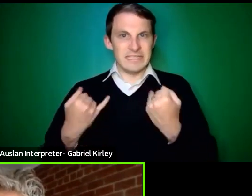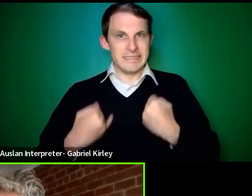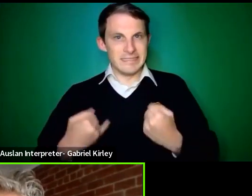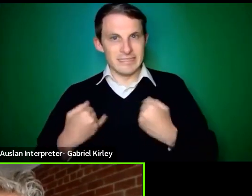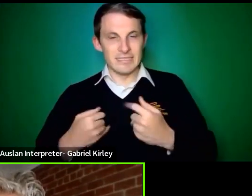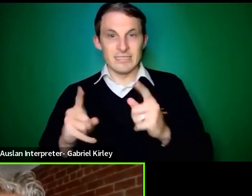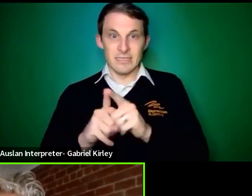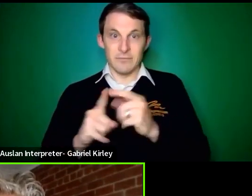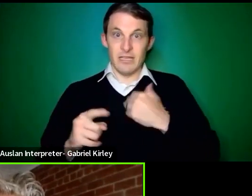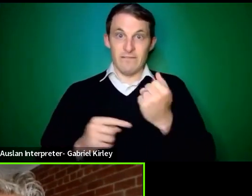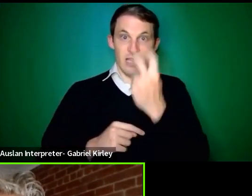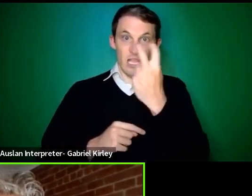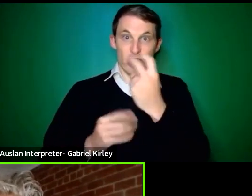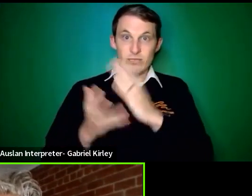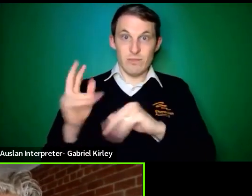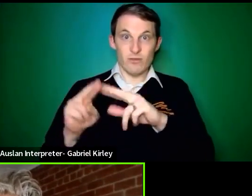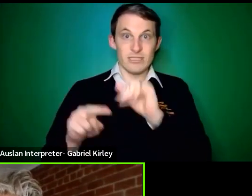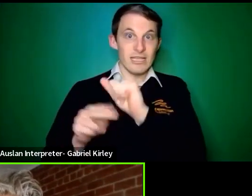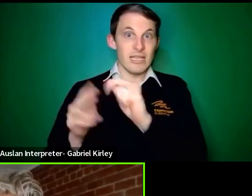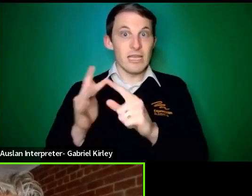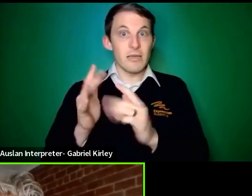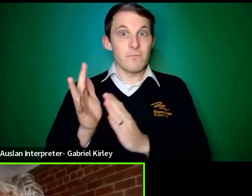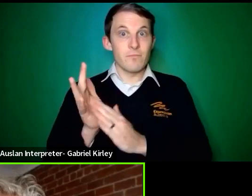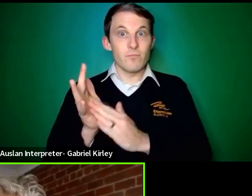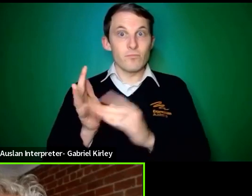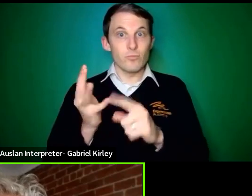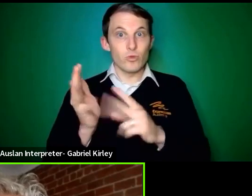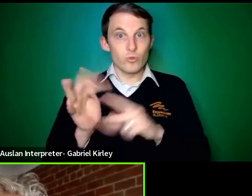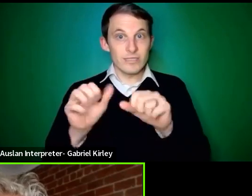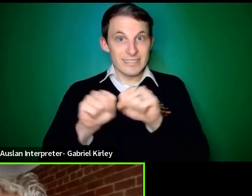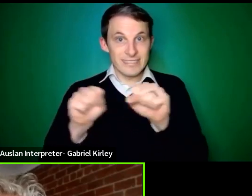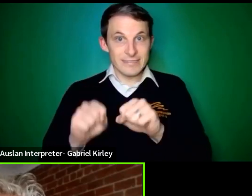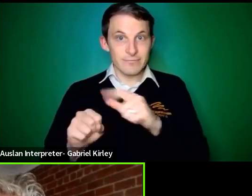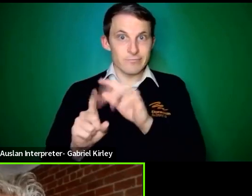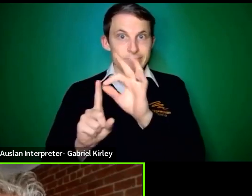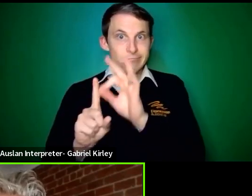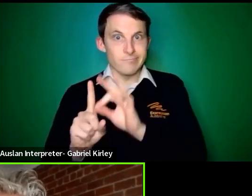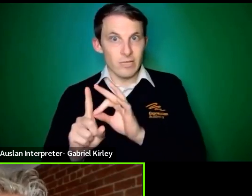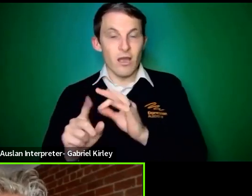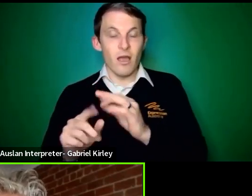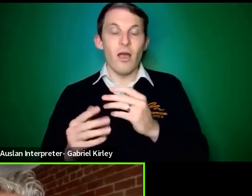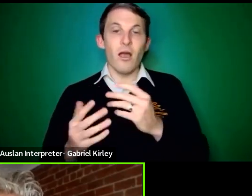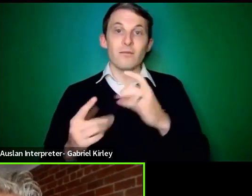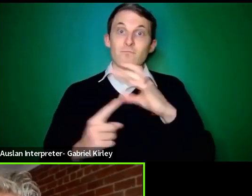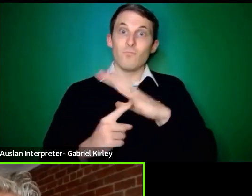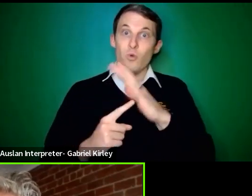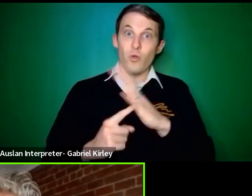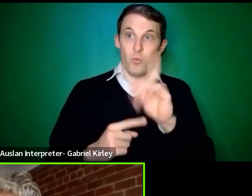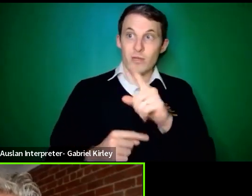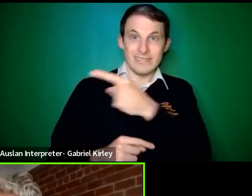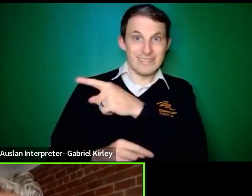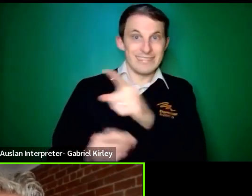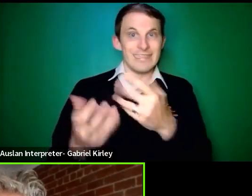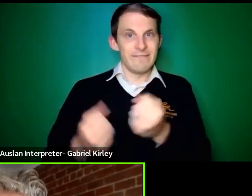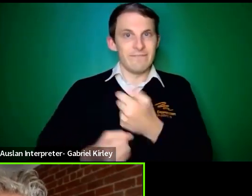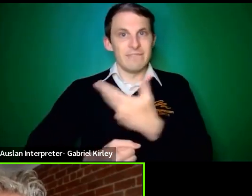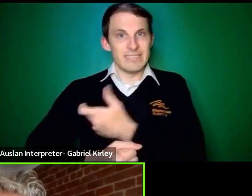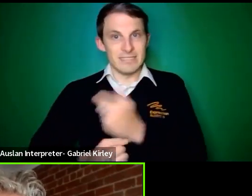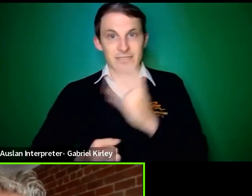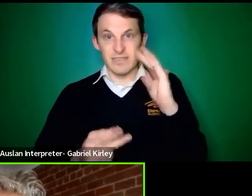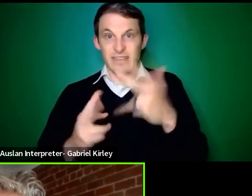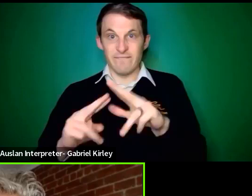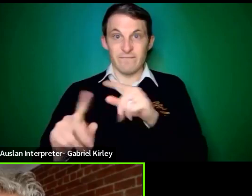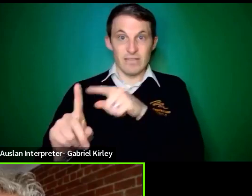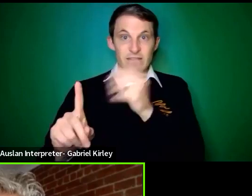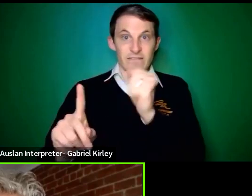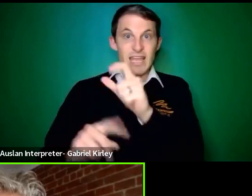have impaired immune systems. And the important thing is that your loved ones have been vaccinated. And even though you've got cancer and cancer